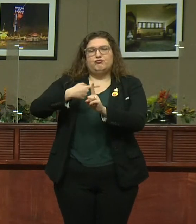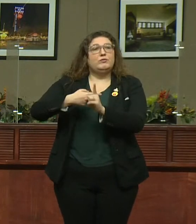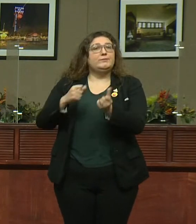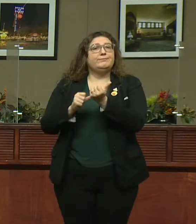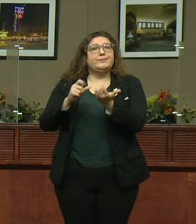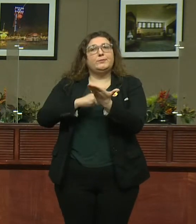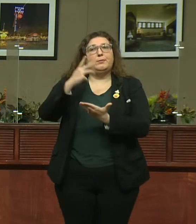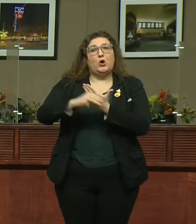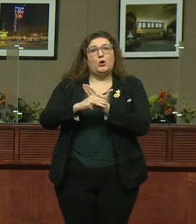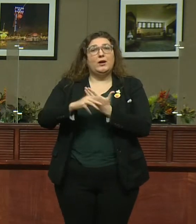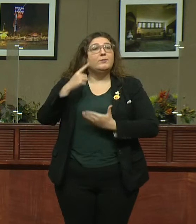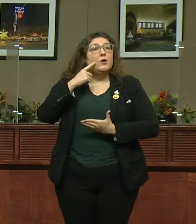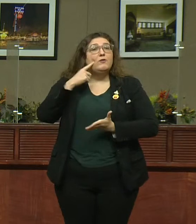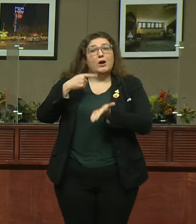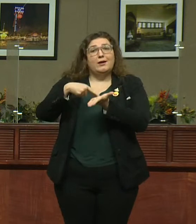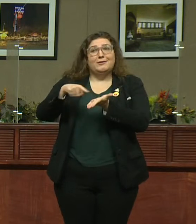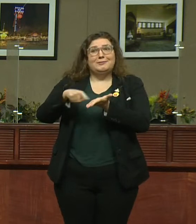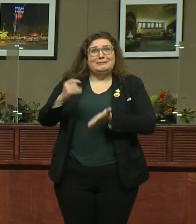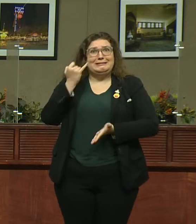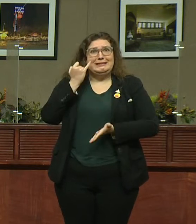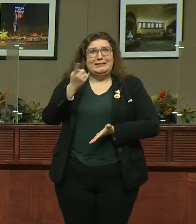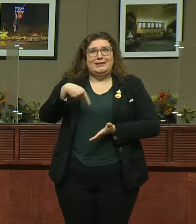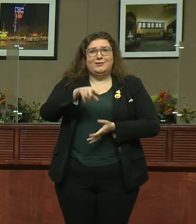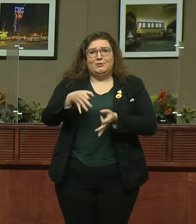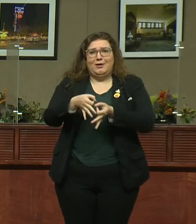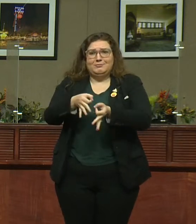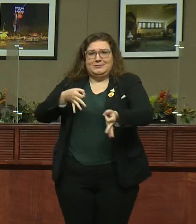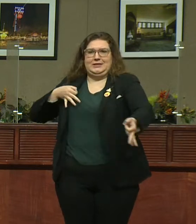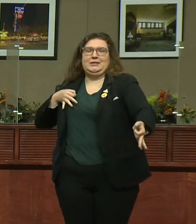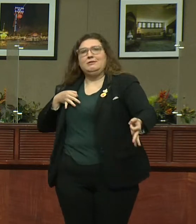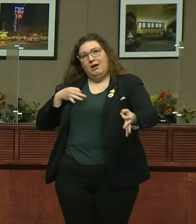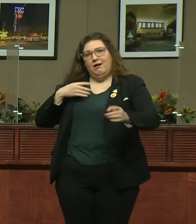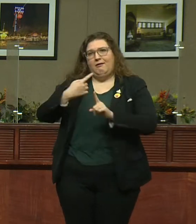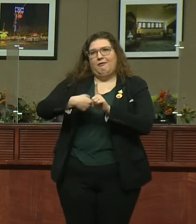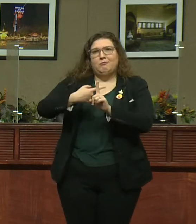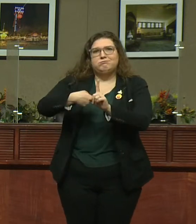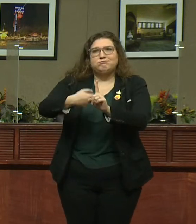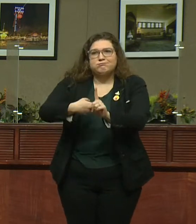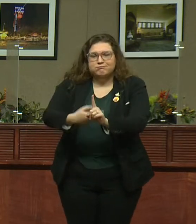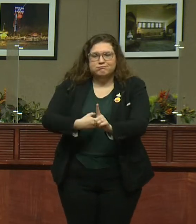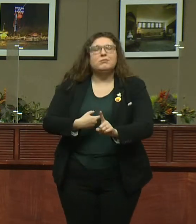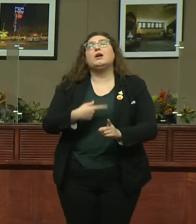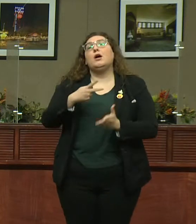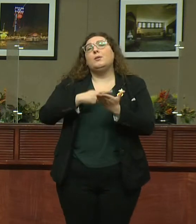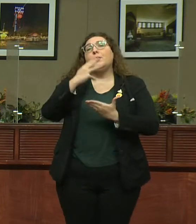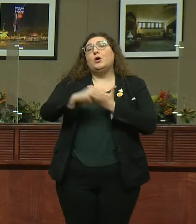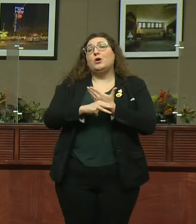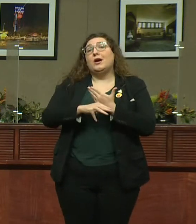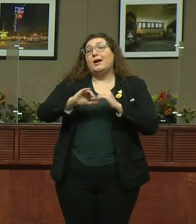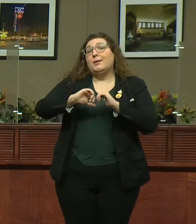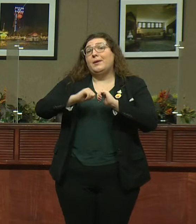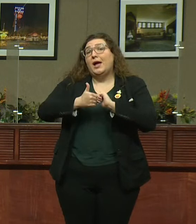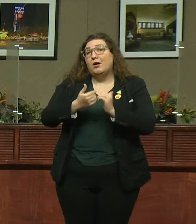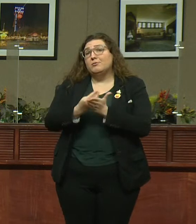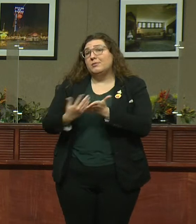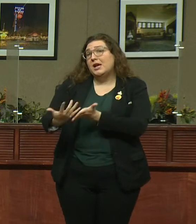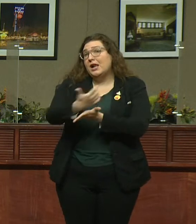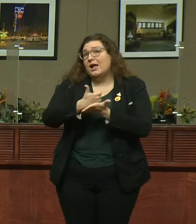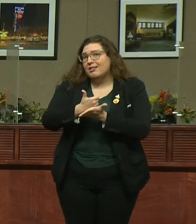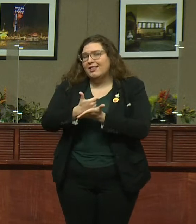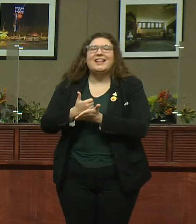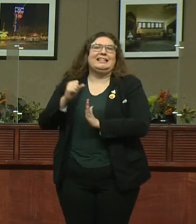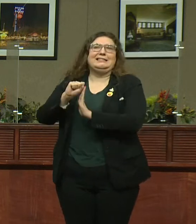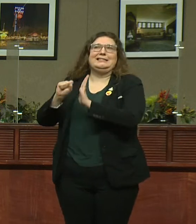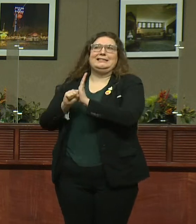assistance for payments that were not made since March the 1st. The program, which is funded with COVID relief funds from the state,